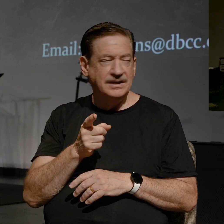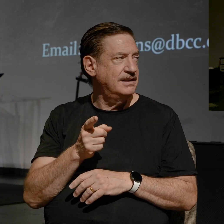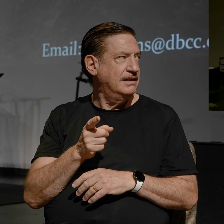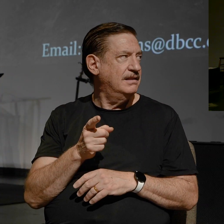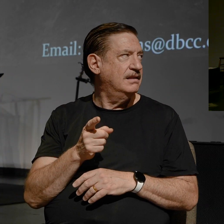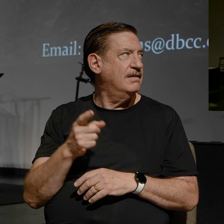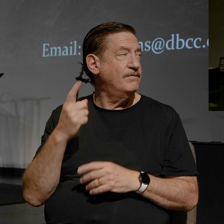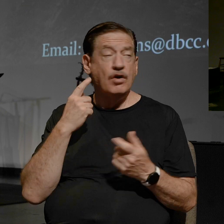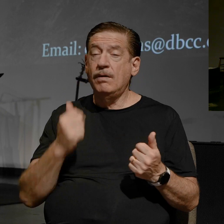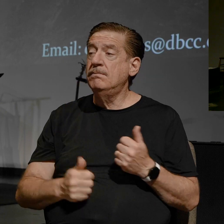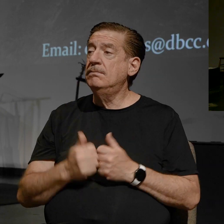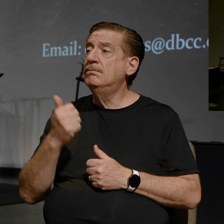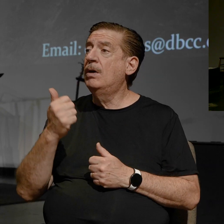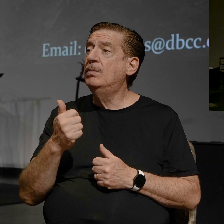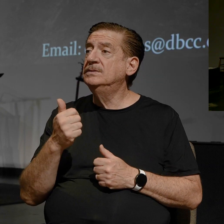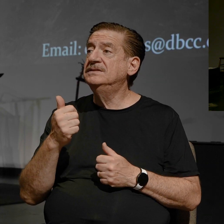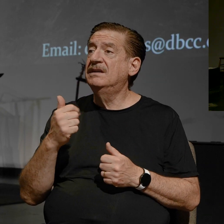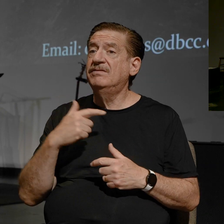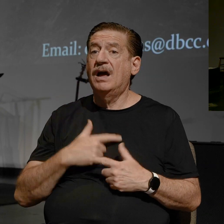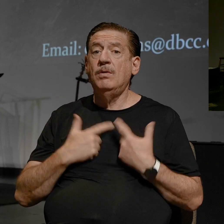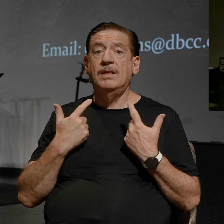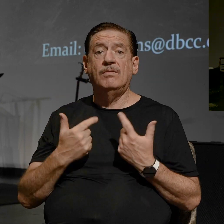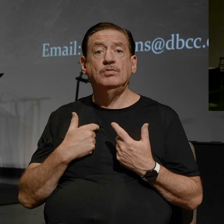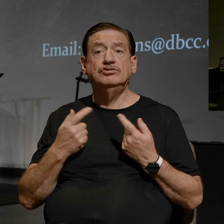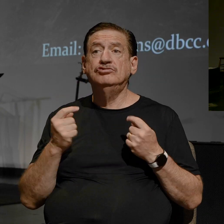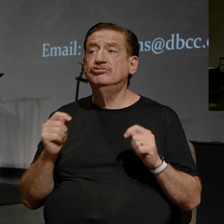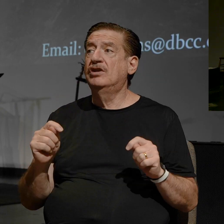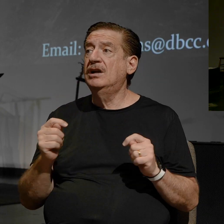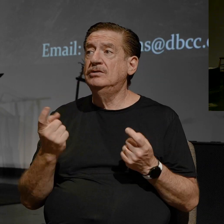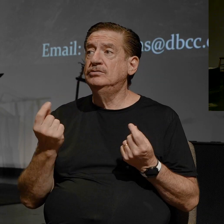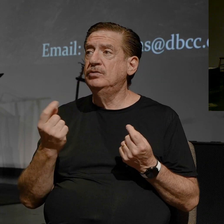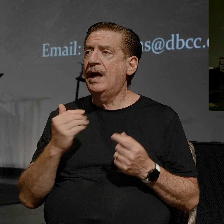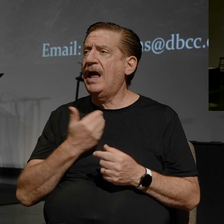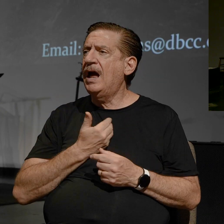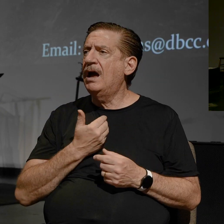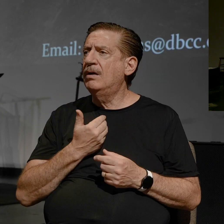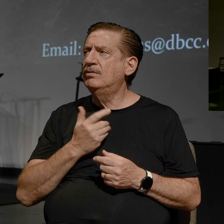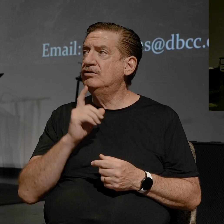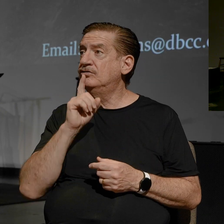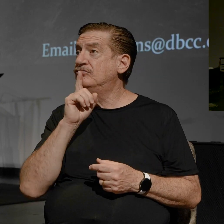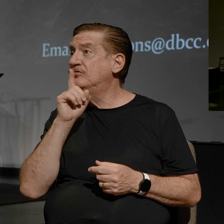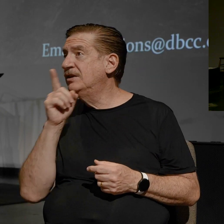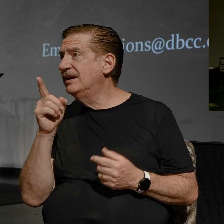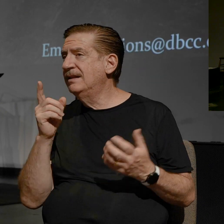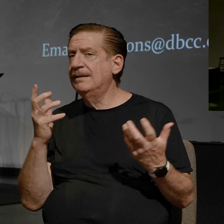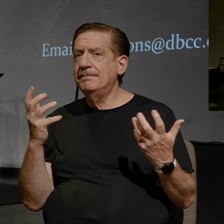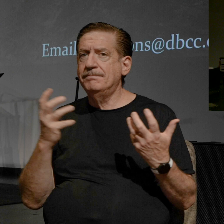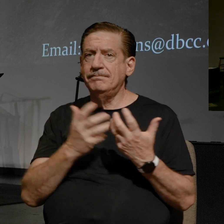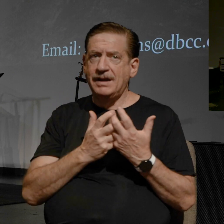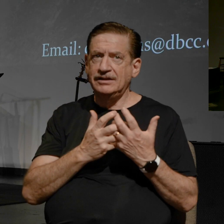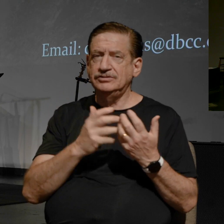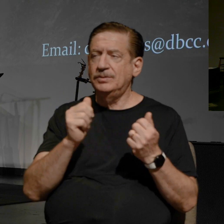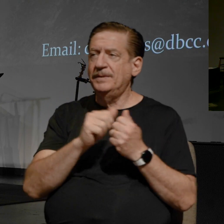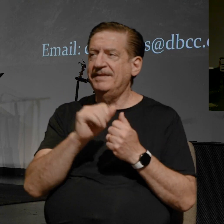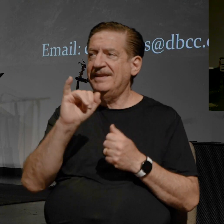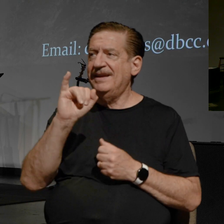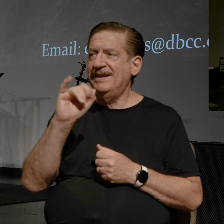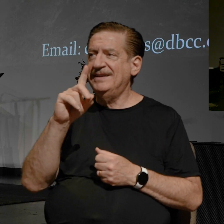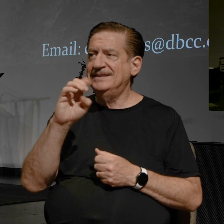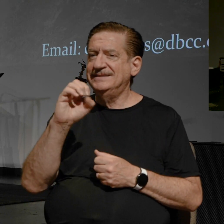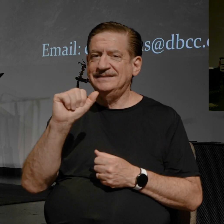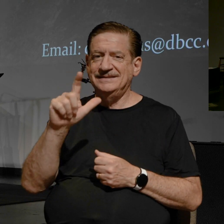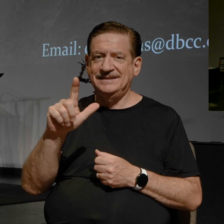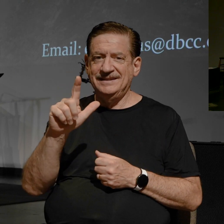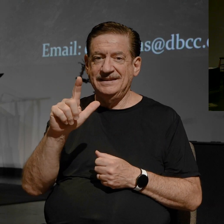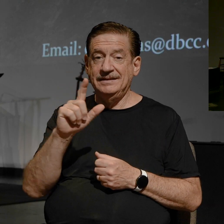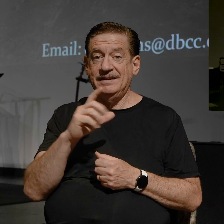Because for most of our lives, what we're trying to do is get our real to match up with the ideal.